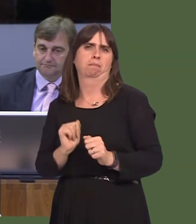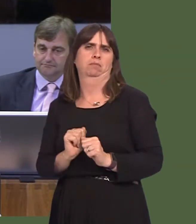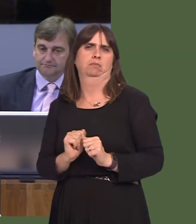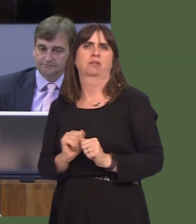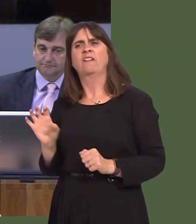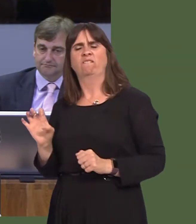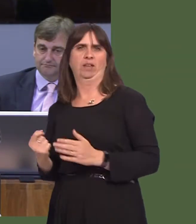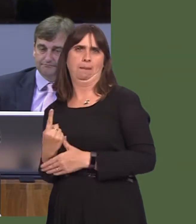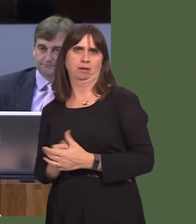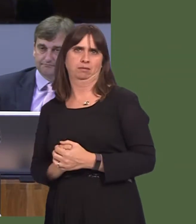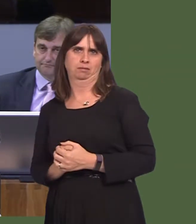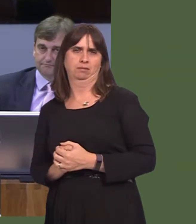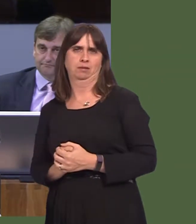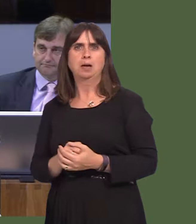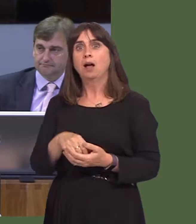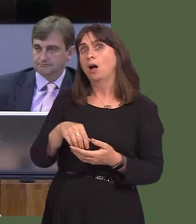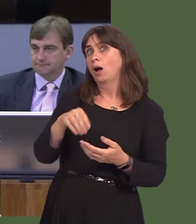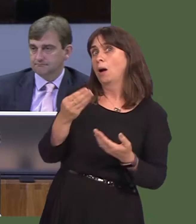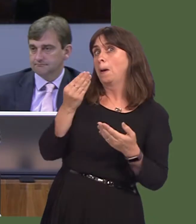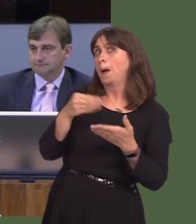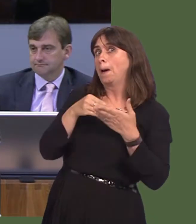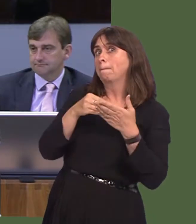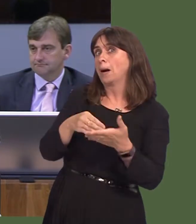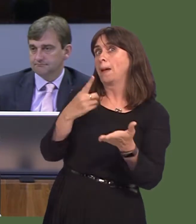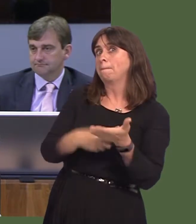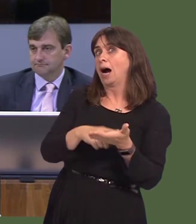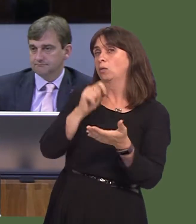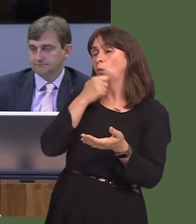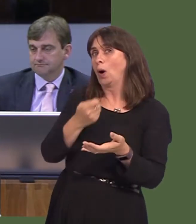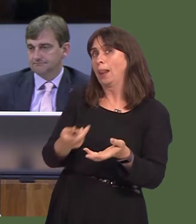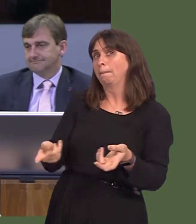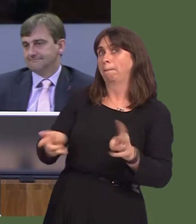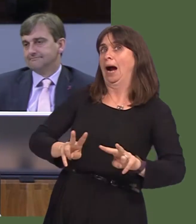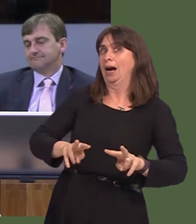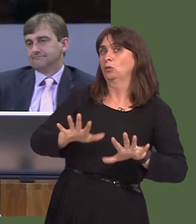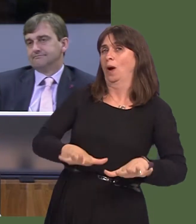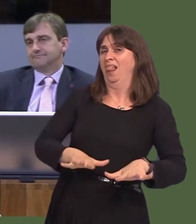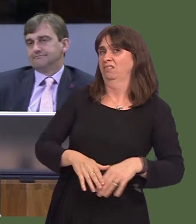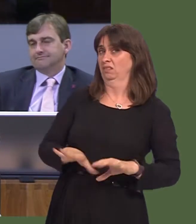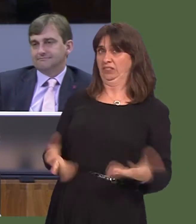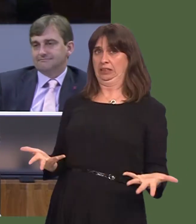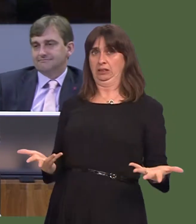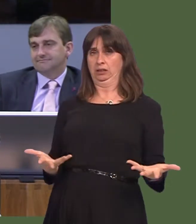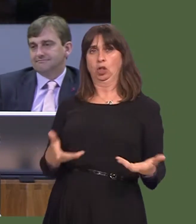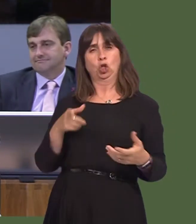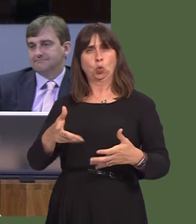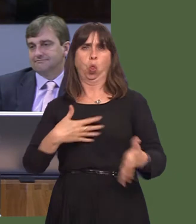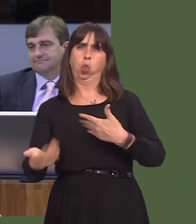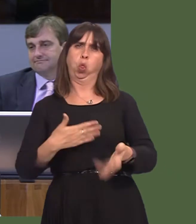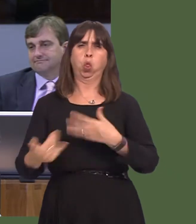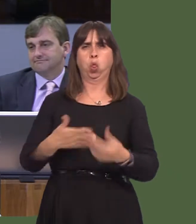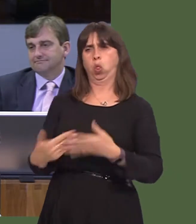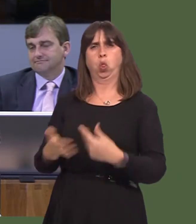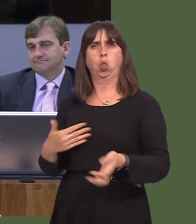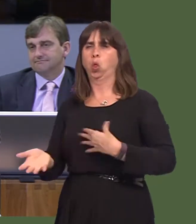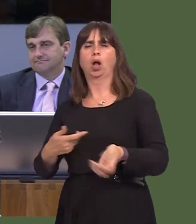and potentially £90 million into the Welsh economy. Who wouldn't welcome such a proposition? But what we've seen with your management and your government's management